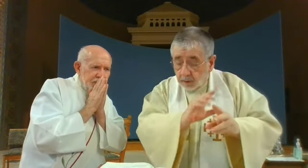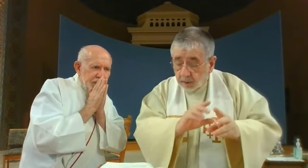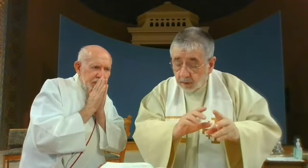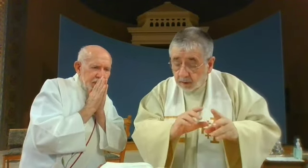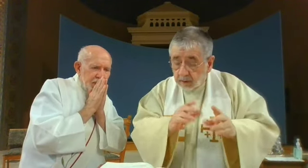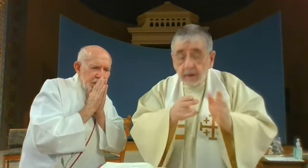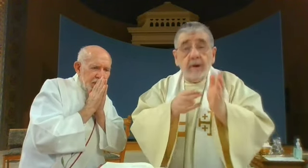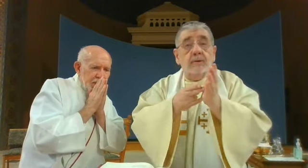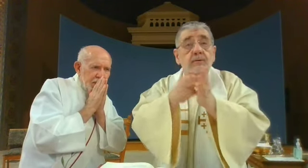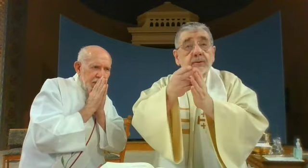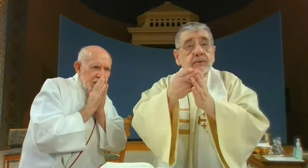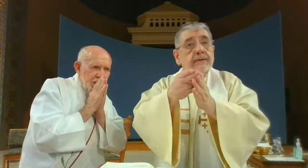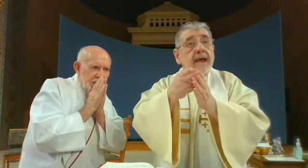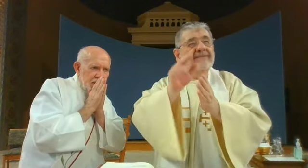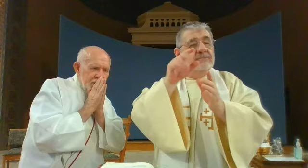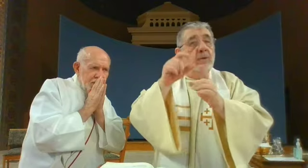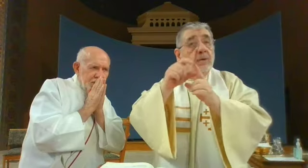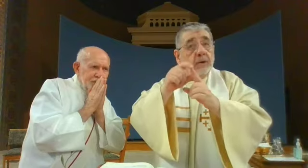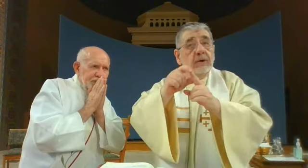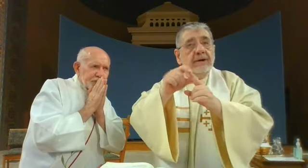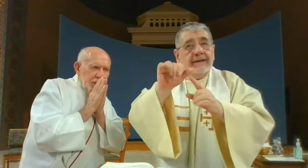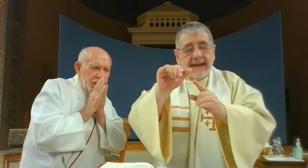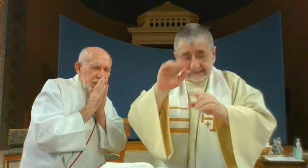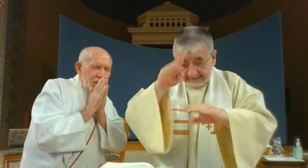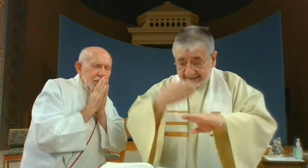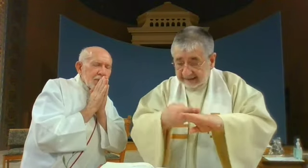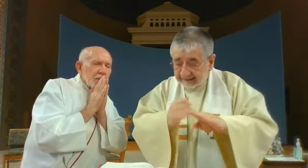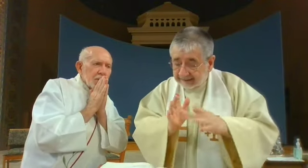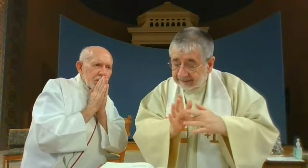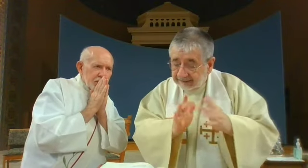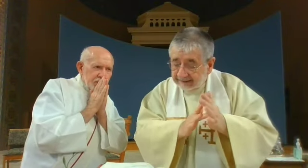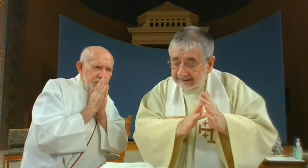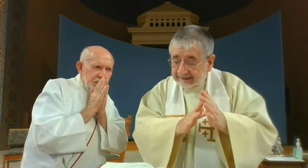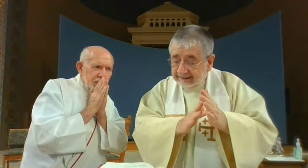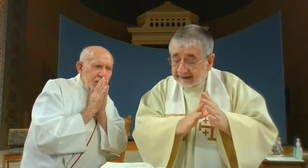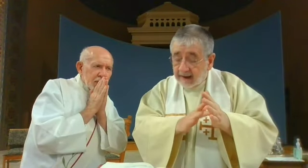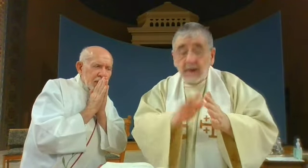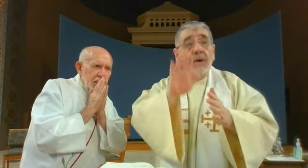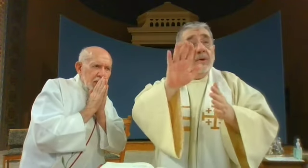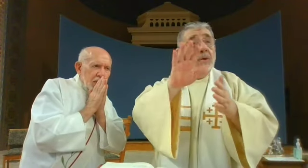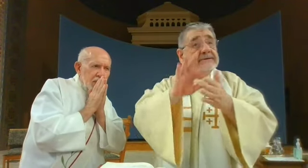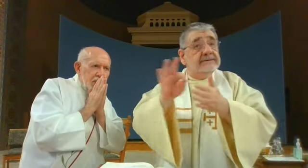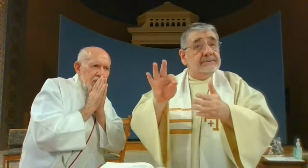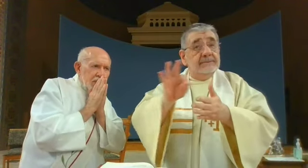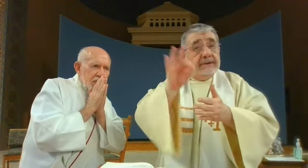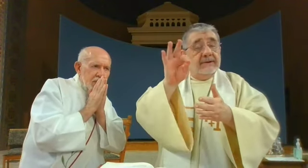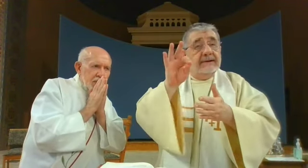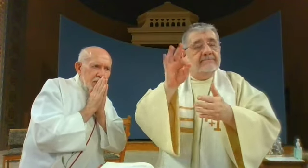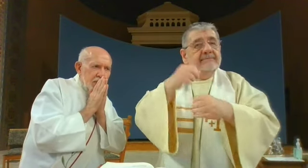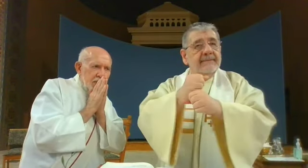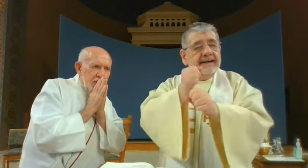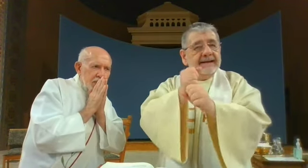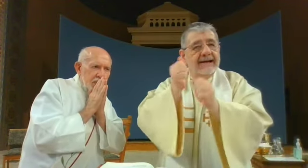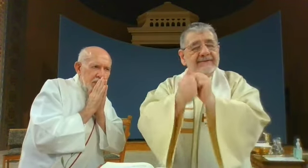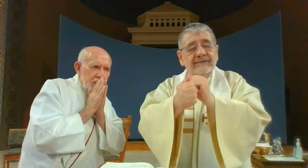who by sending into the world the Word of Truth and the Spirit